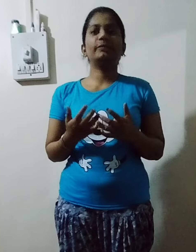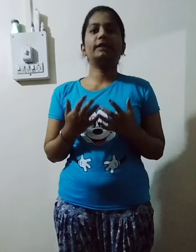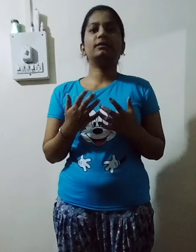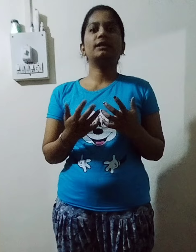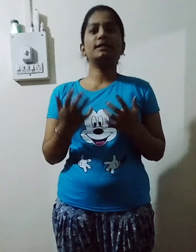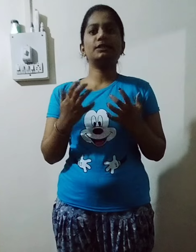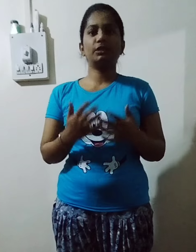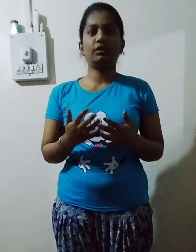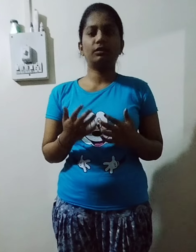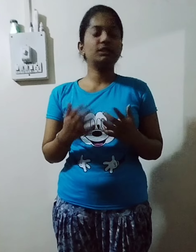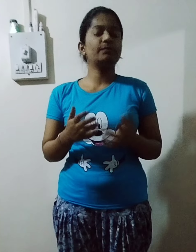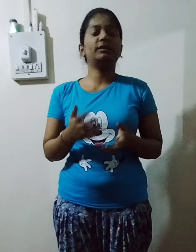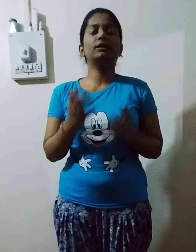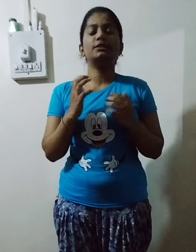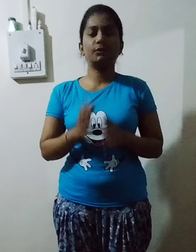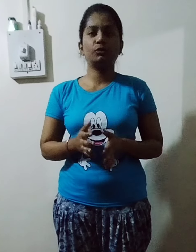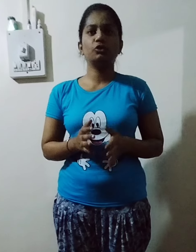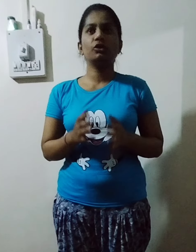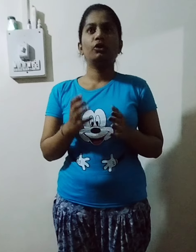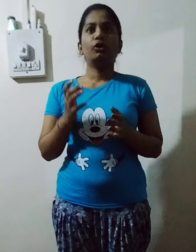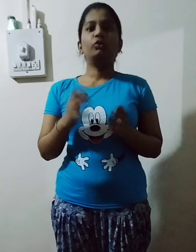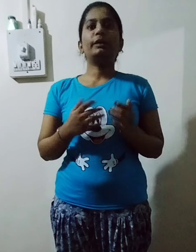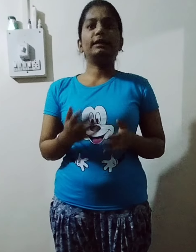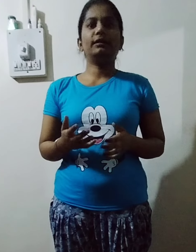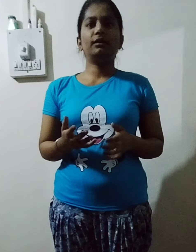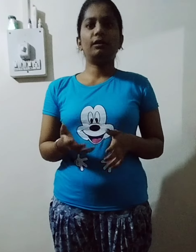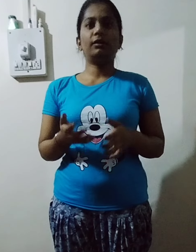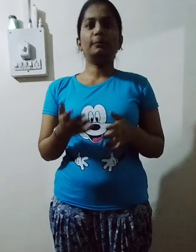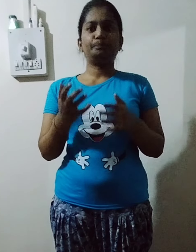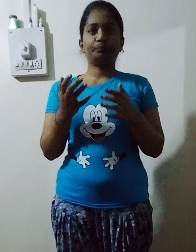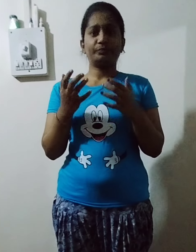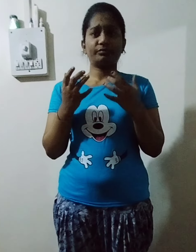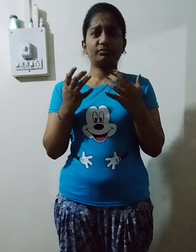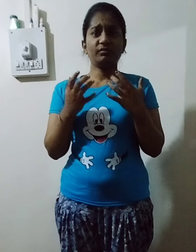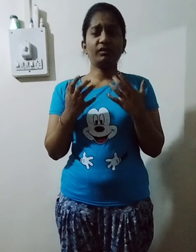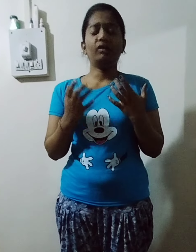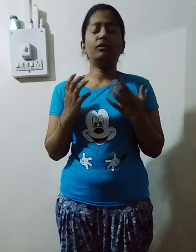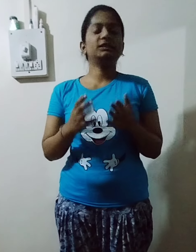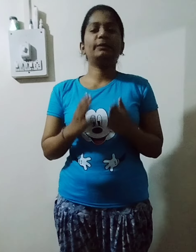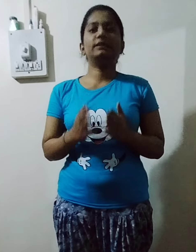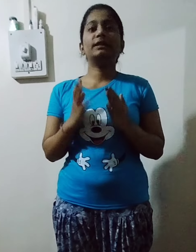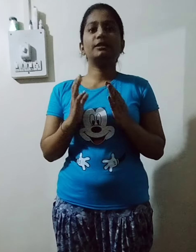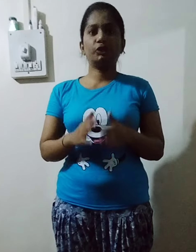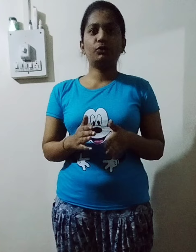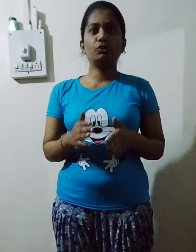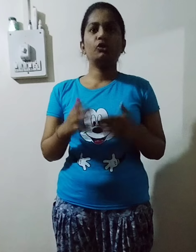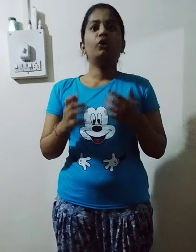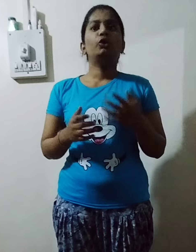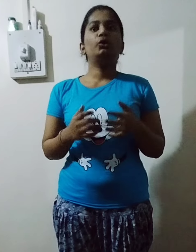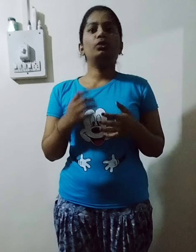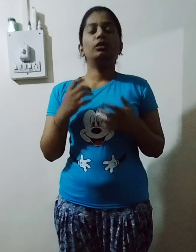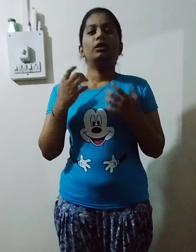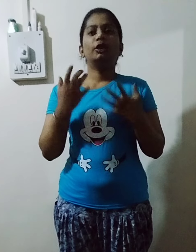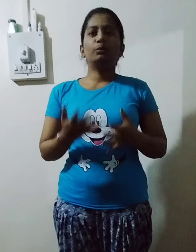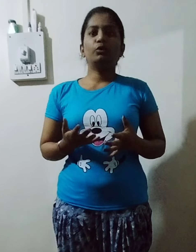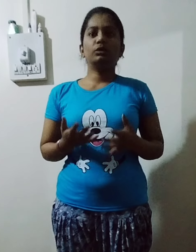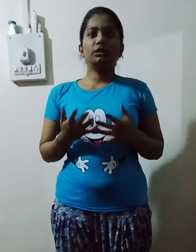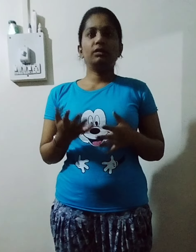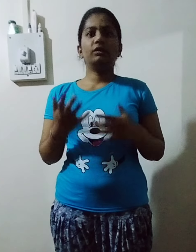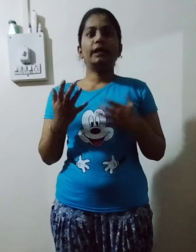method is used to return a this method is used to remove the